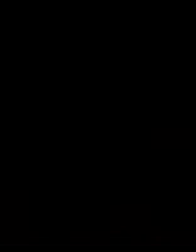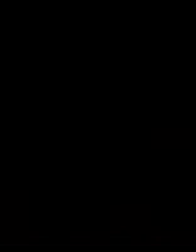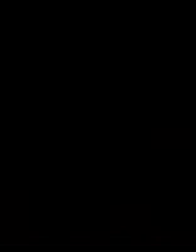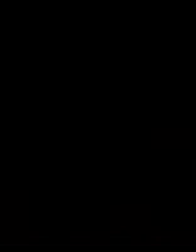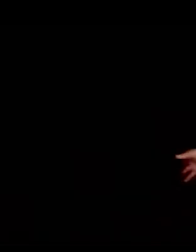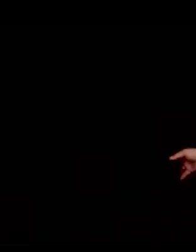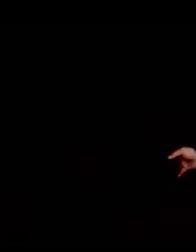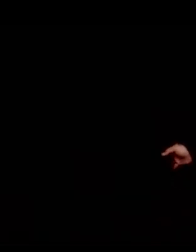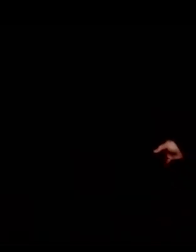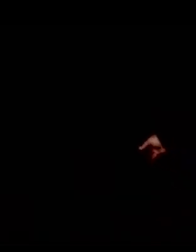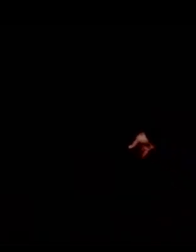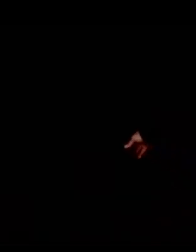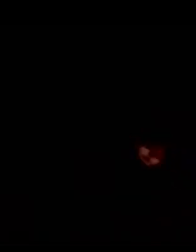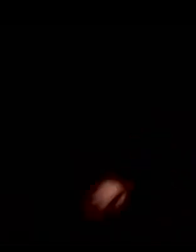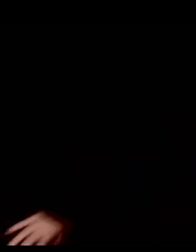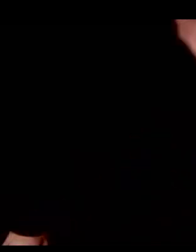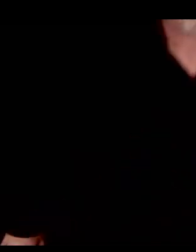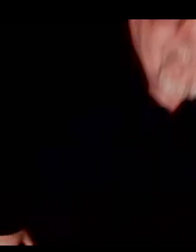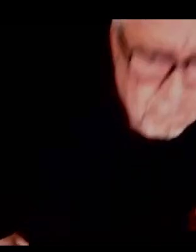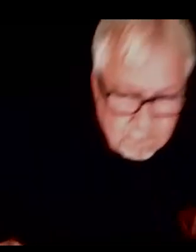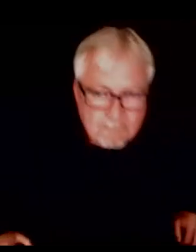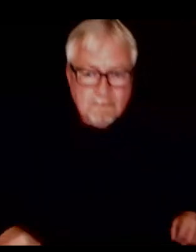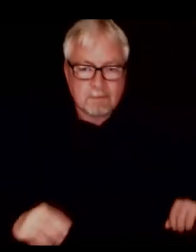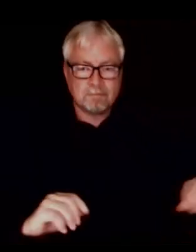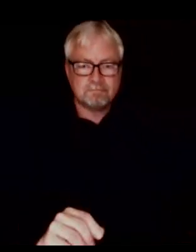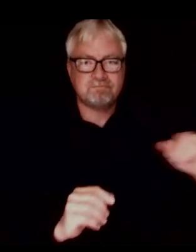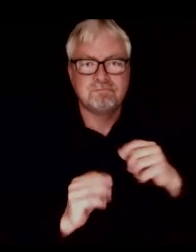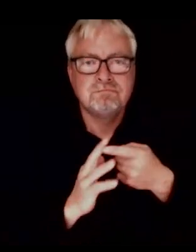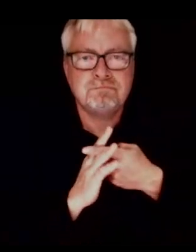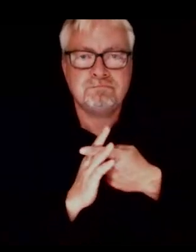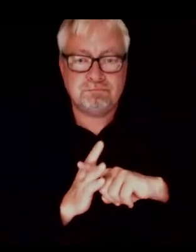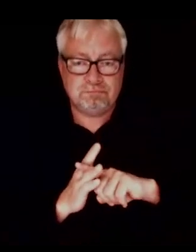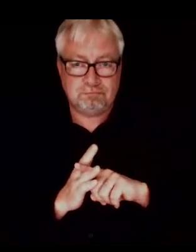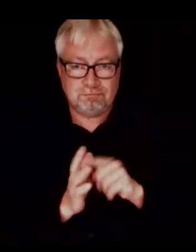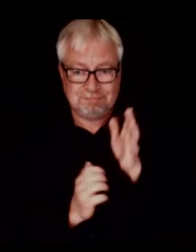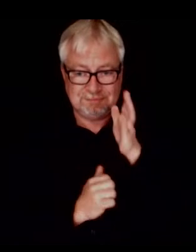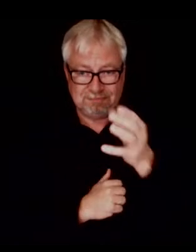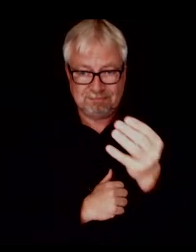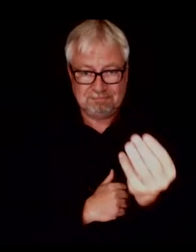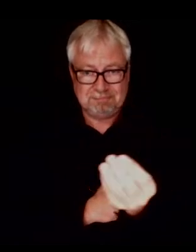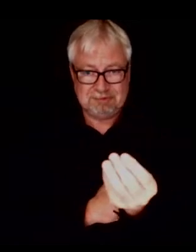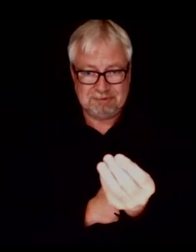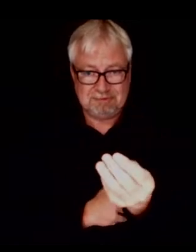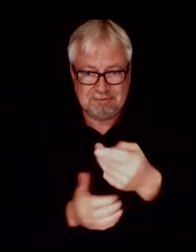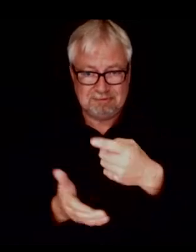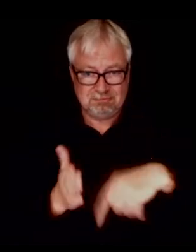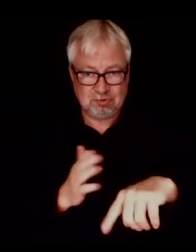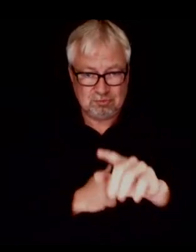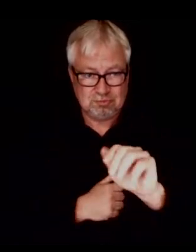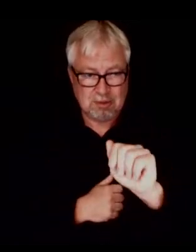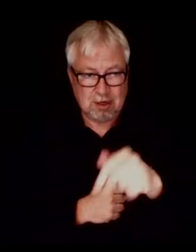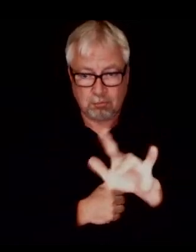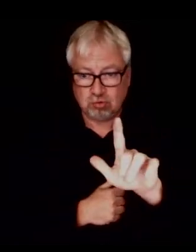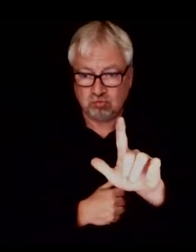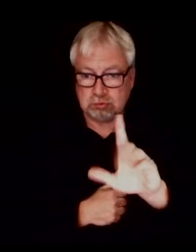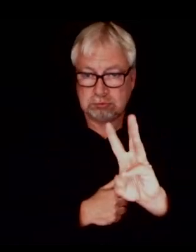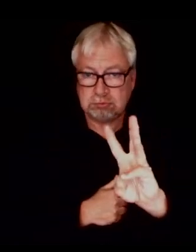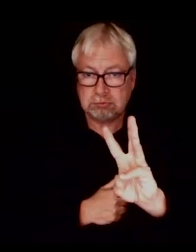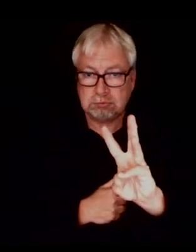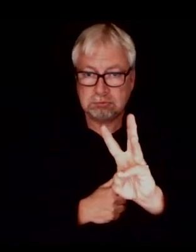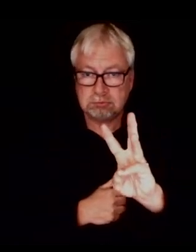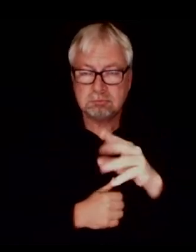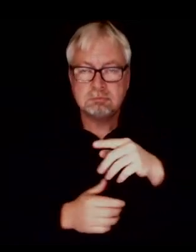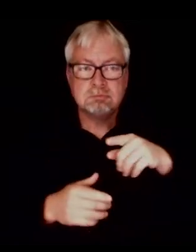April 26th, in order to give Minnesota students the best chance to successfully conclude their school year with in-person learning